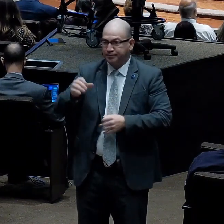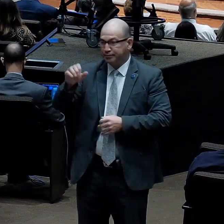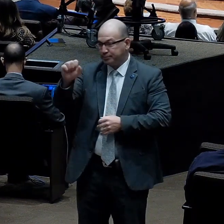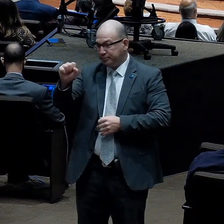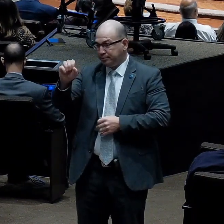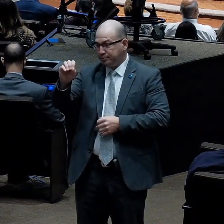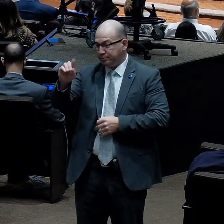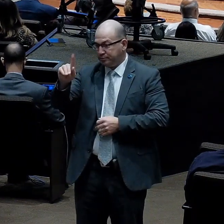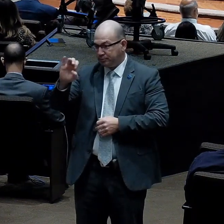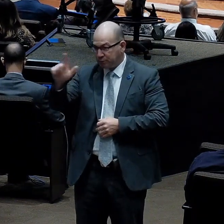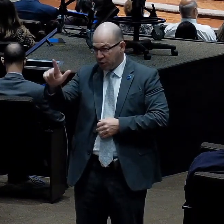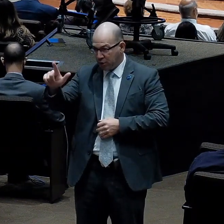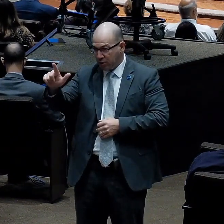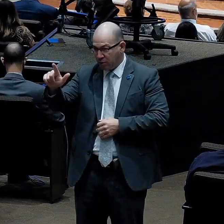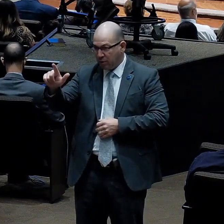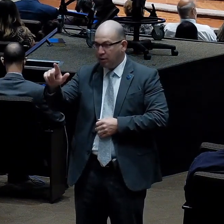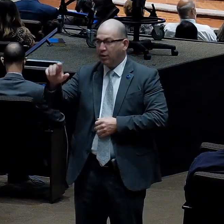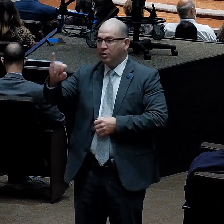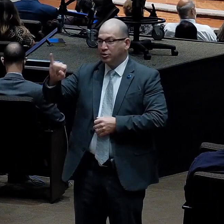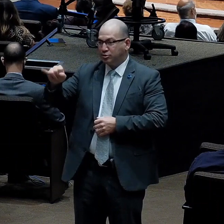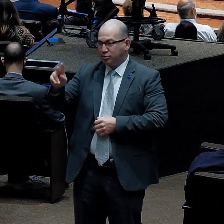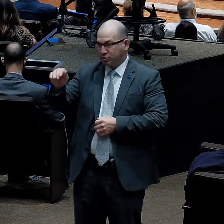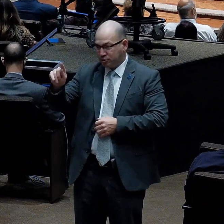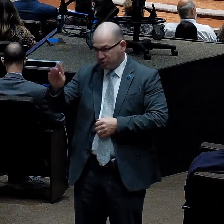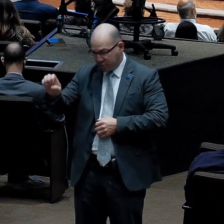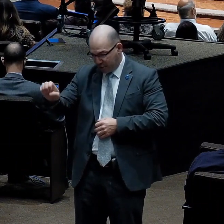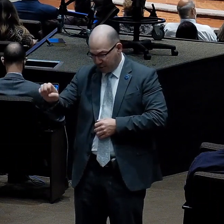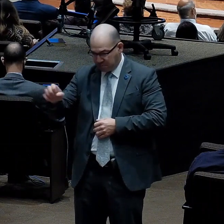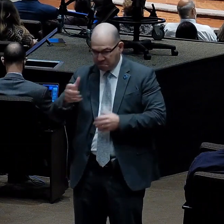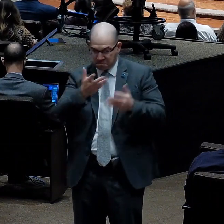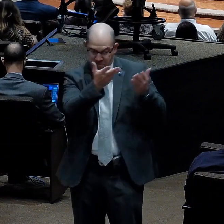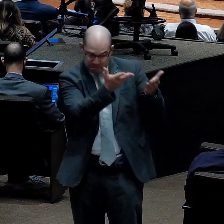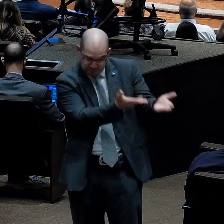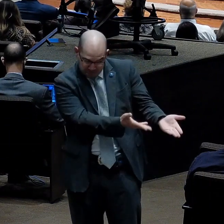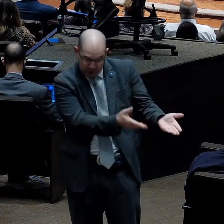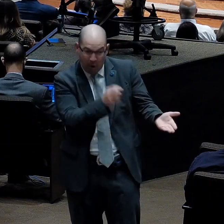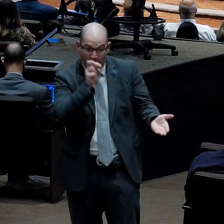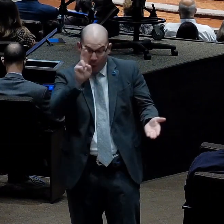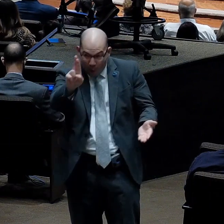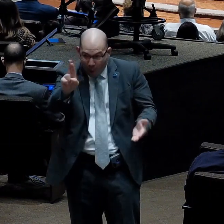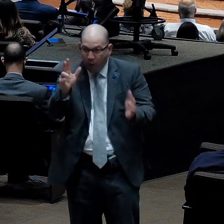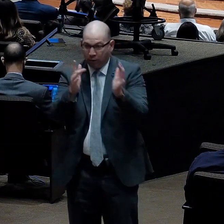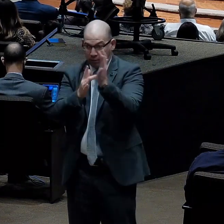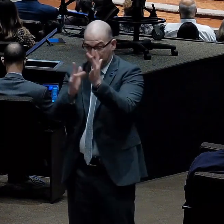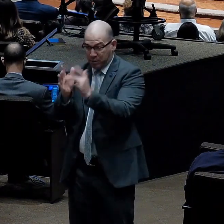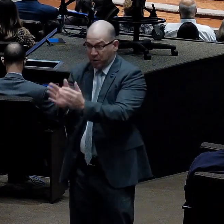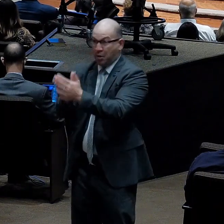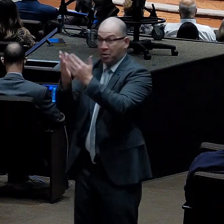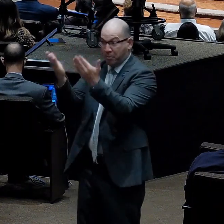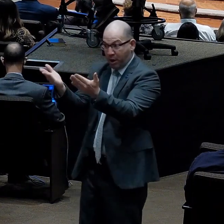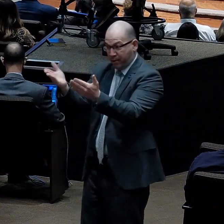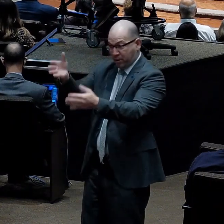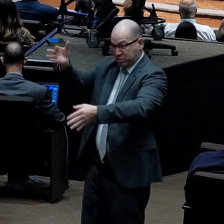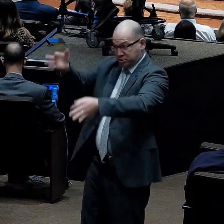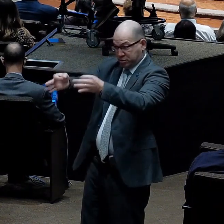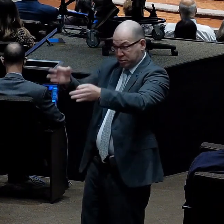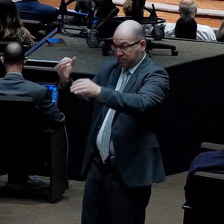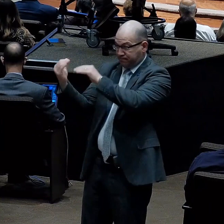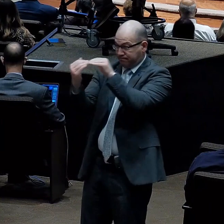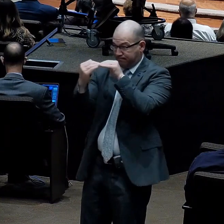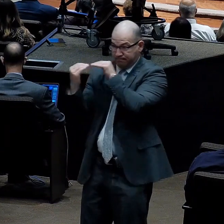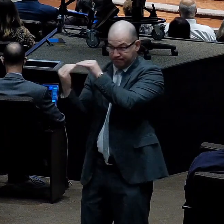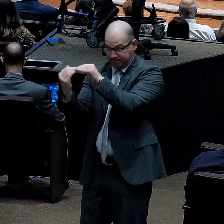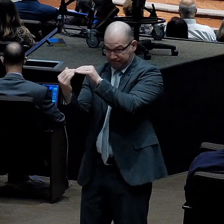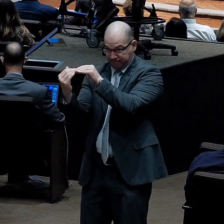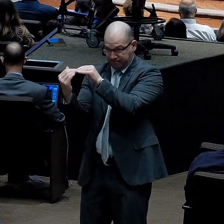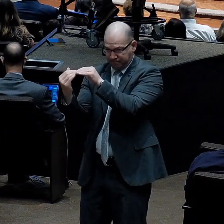the entire first half of that message again, but I want to do a quick moment or two of review to kind of bring us up to